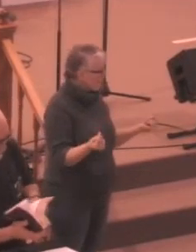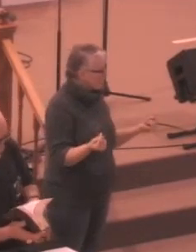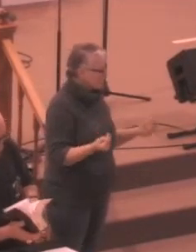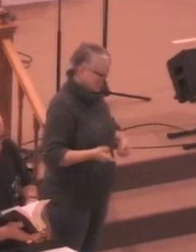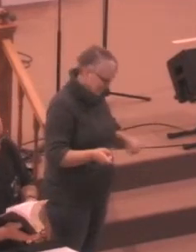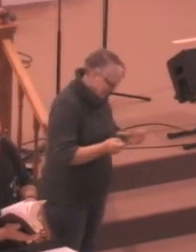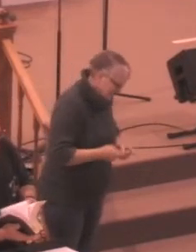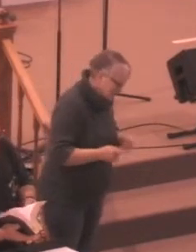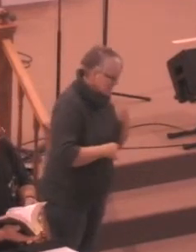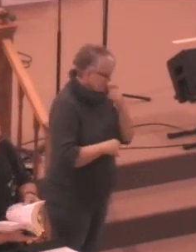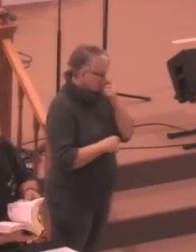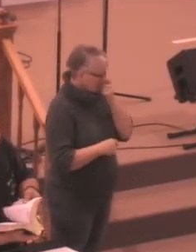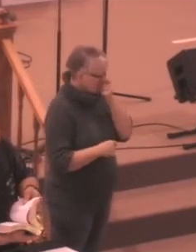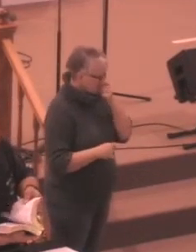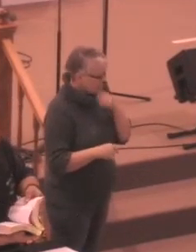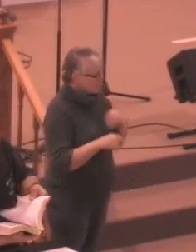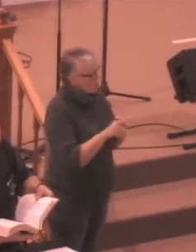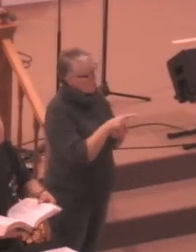10.